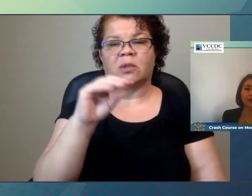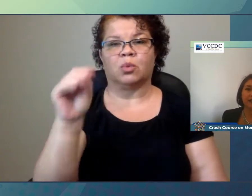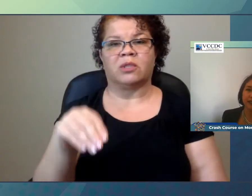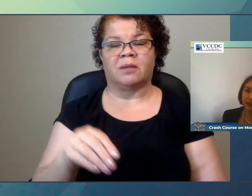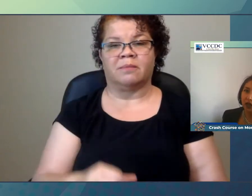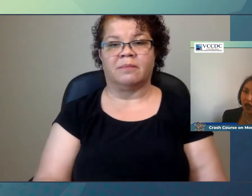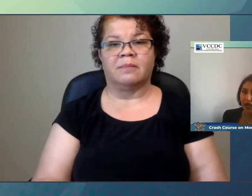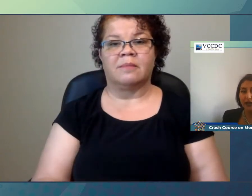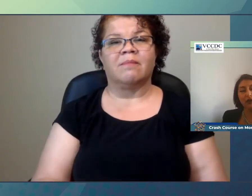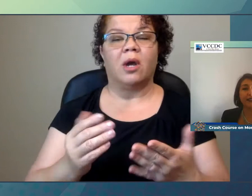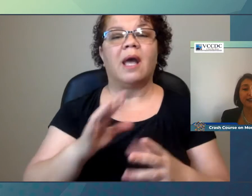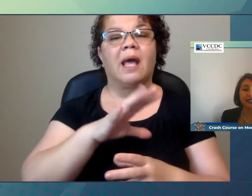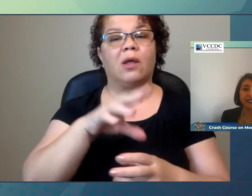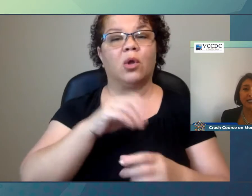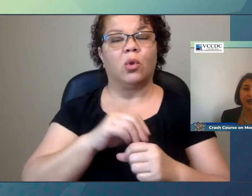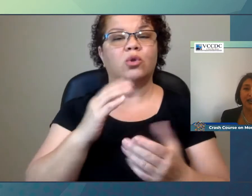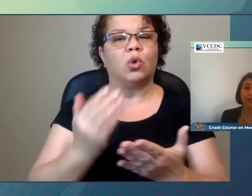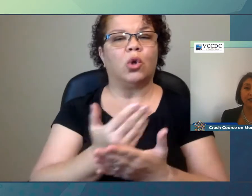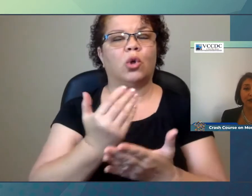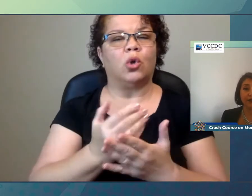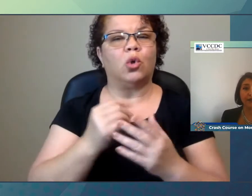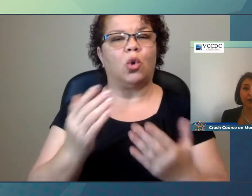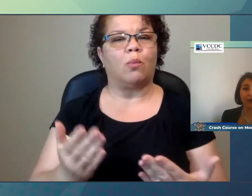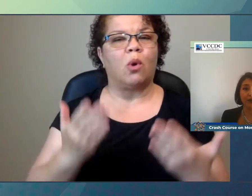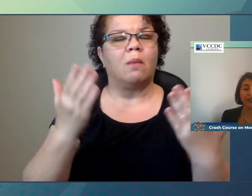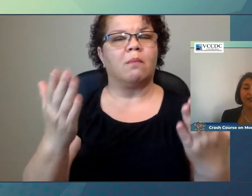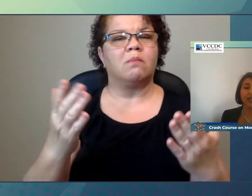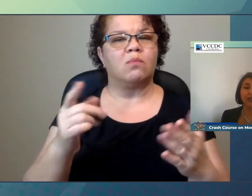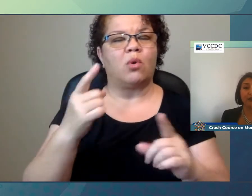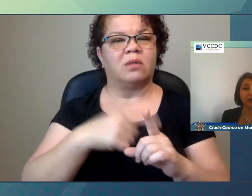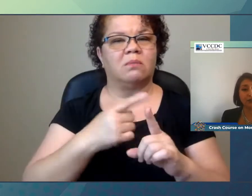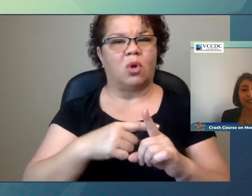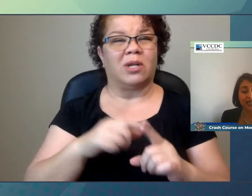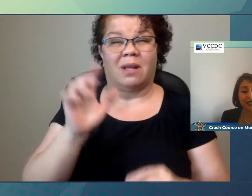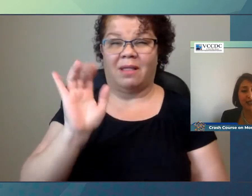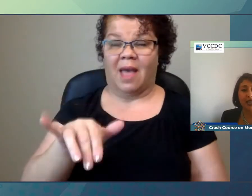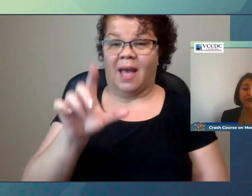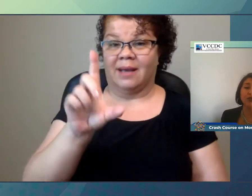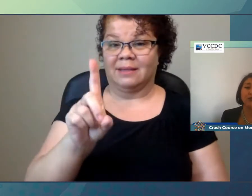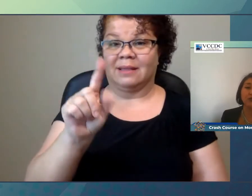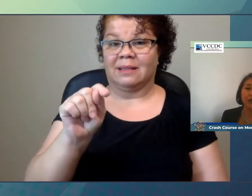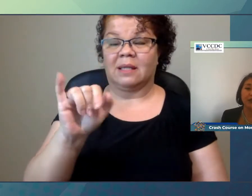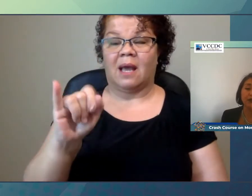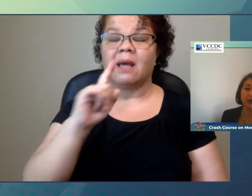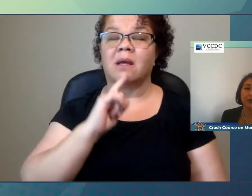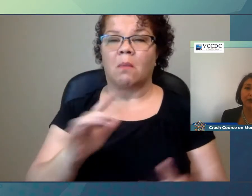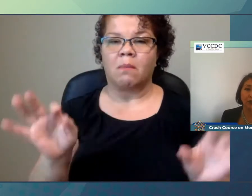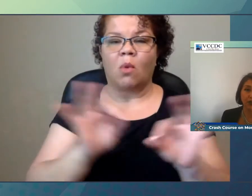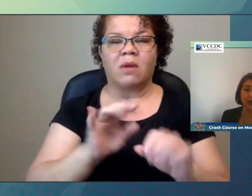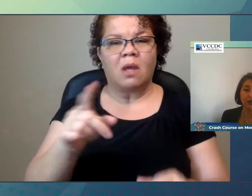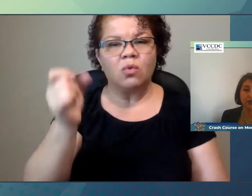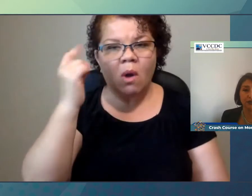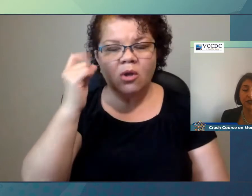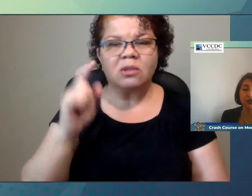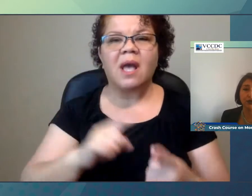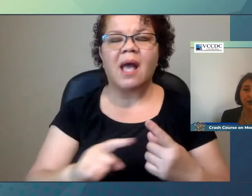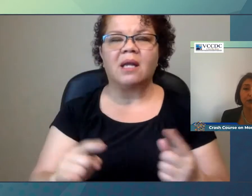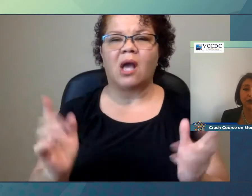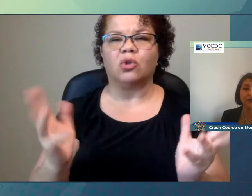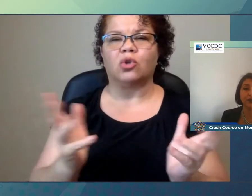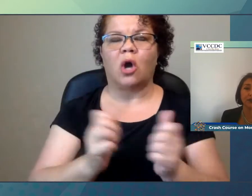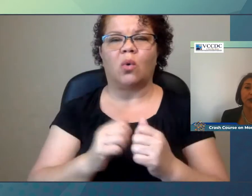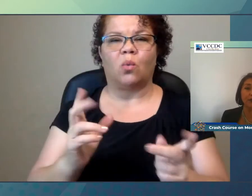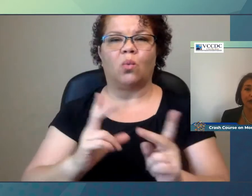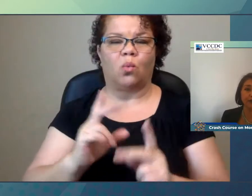50% for us is a little high, or that DTI is very important that you understand and that you speak with your mortgage consultant or your